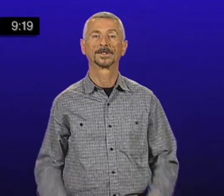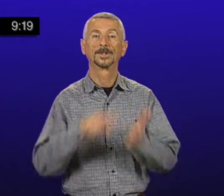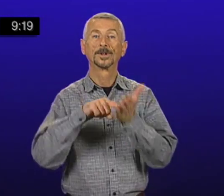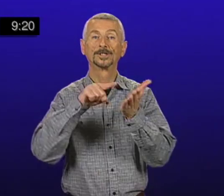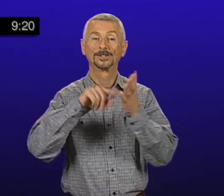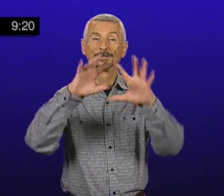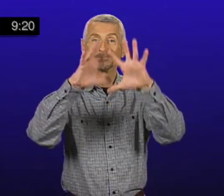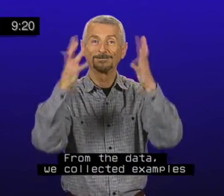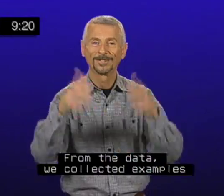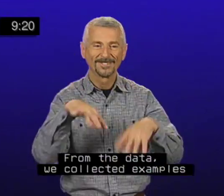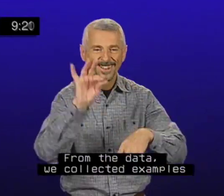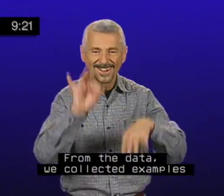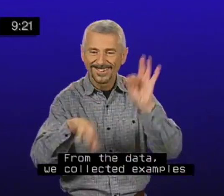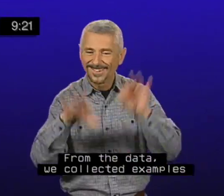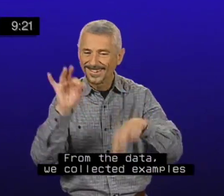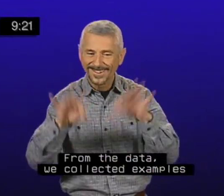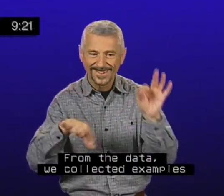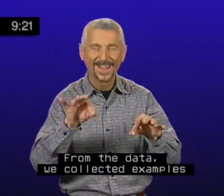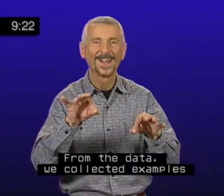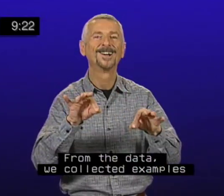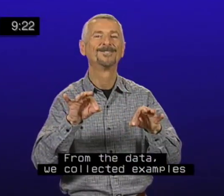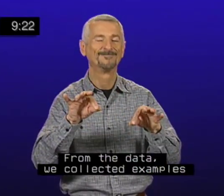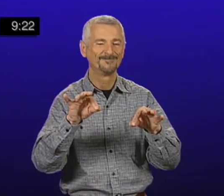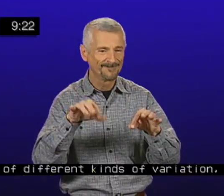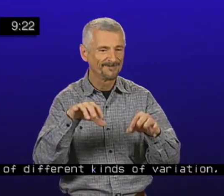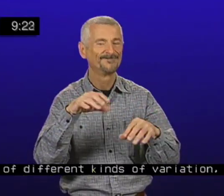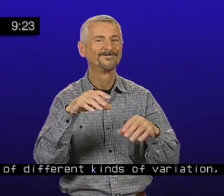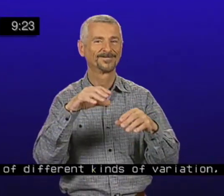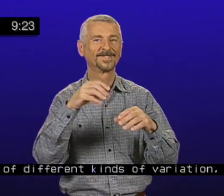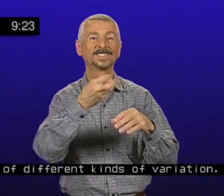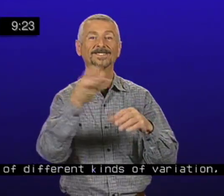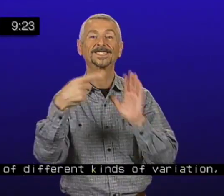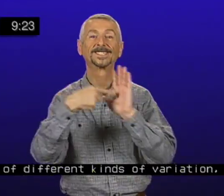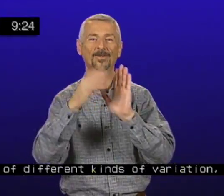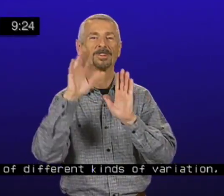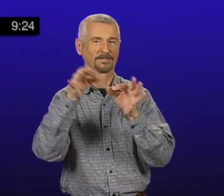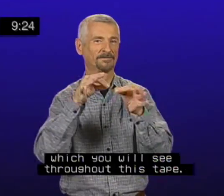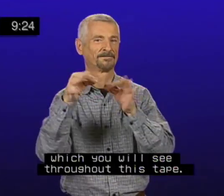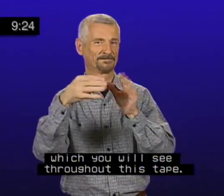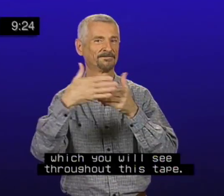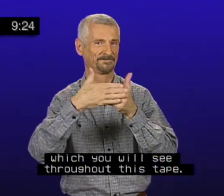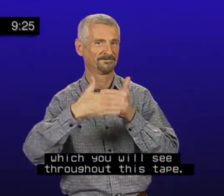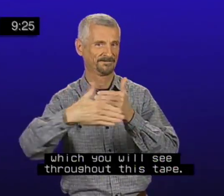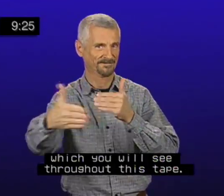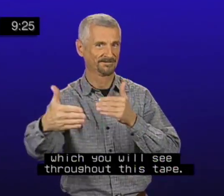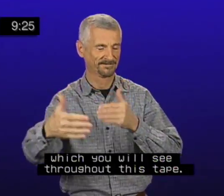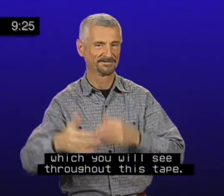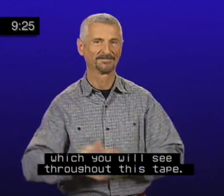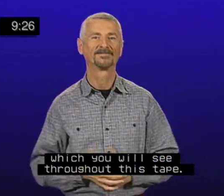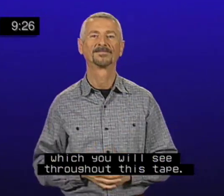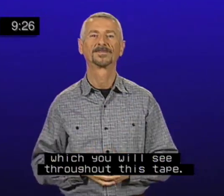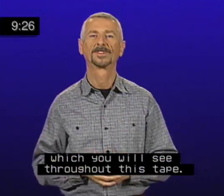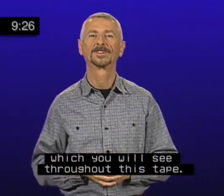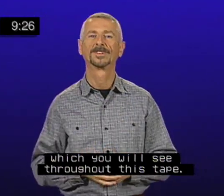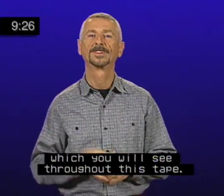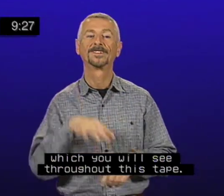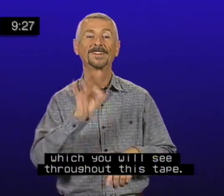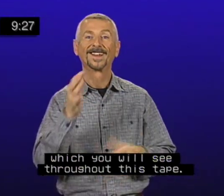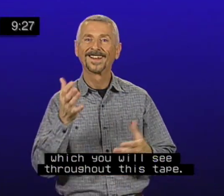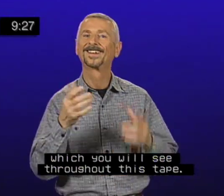From the data, we collected examples of different kinds of variation, which you will see throughout this tape. One variable